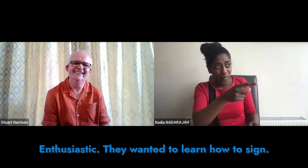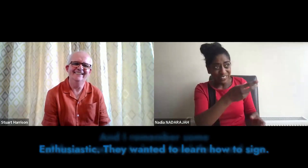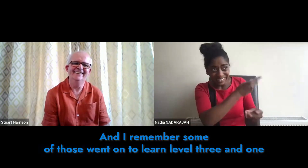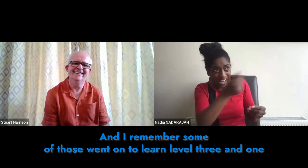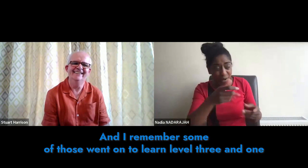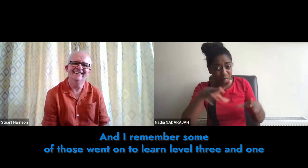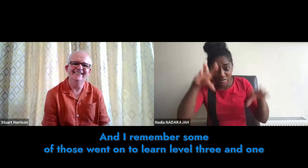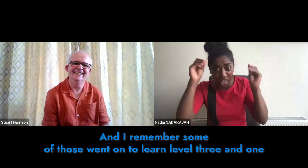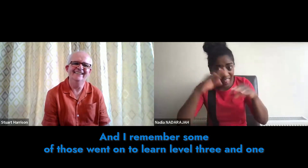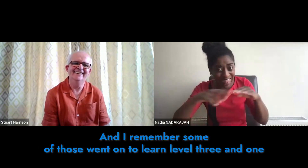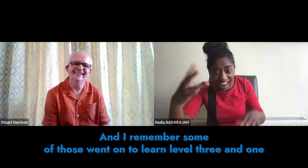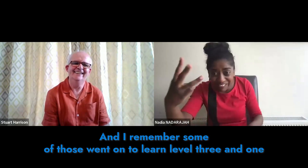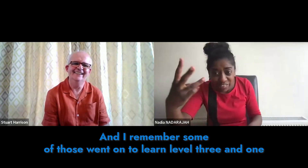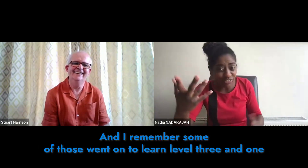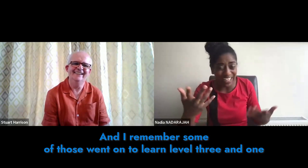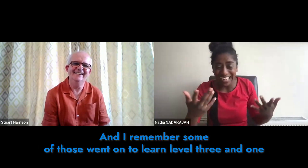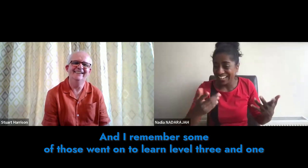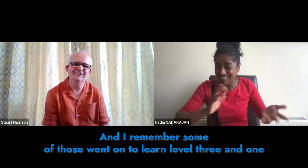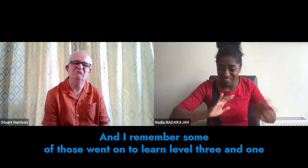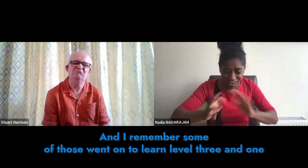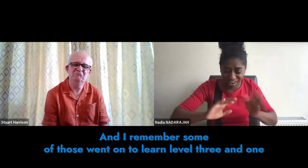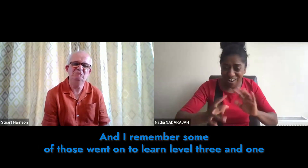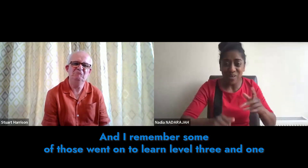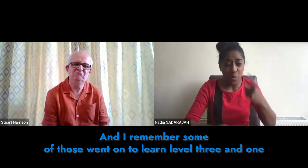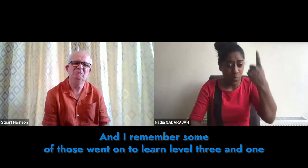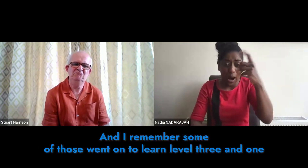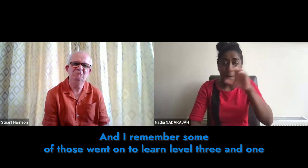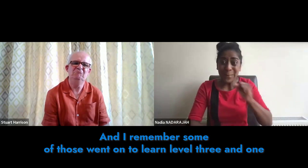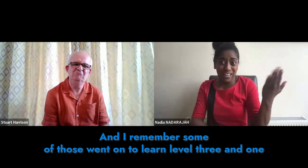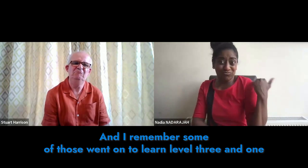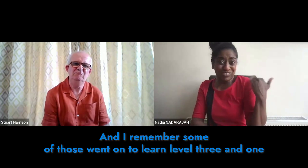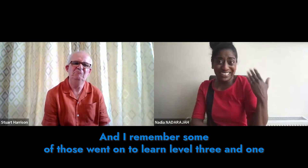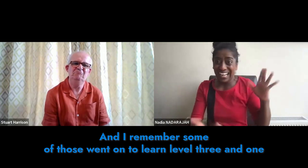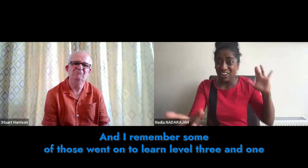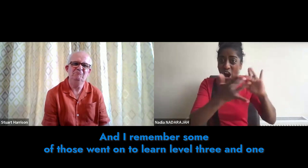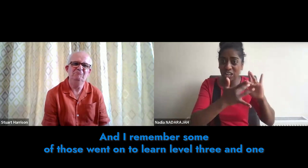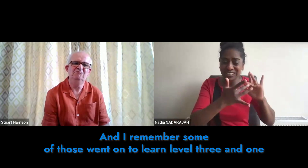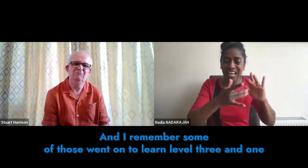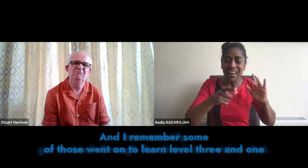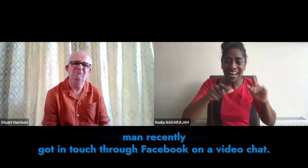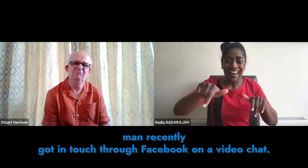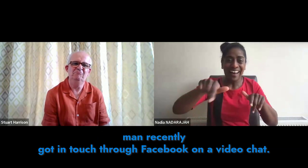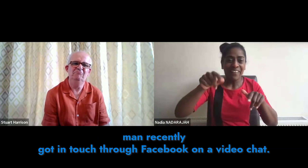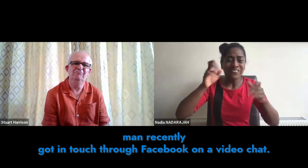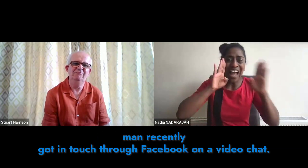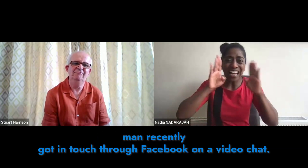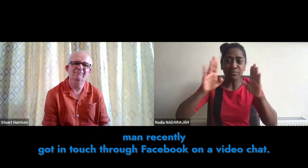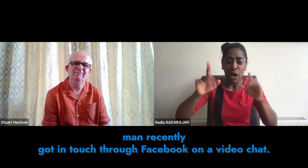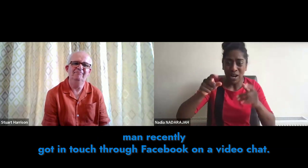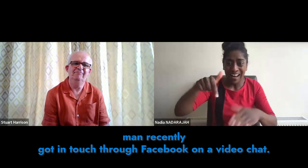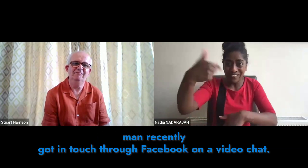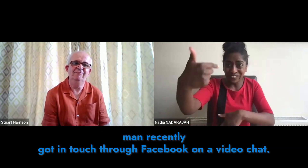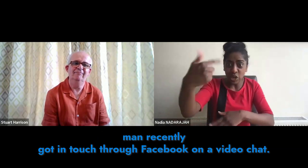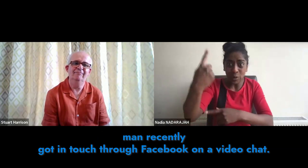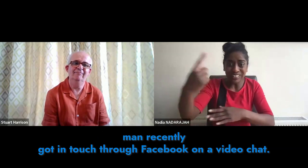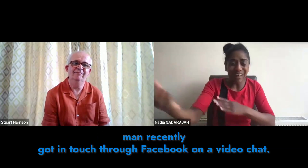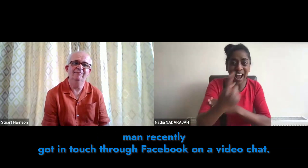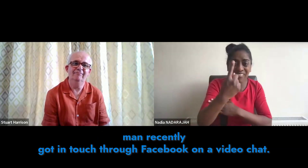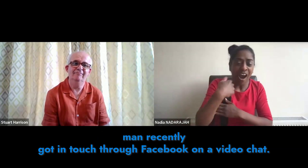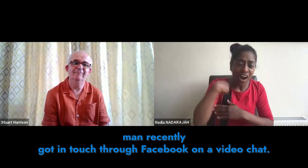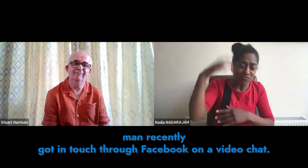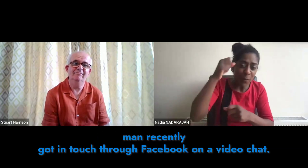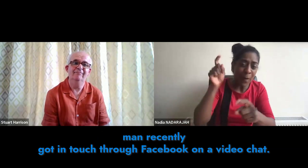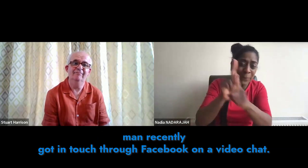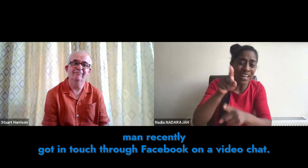sign. And I remember some of those went on to learn level 3. And one man recently got in touch